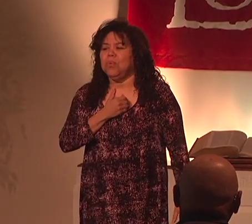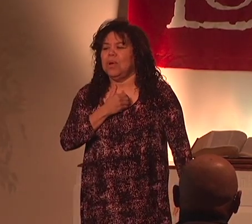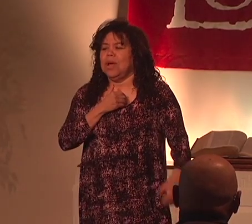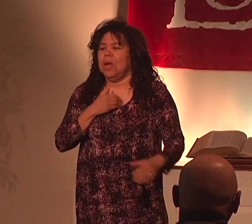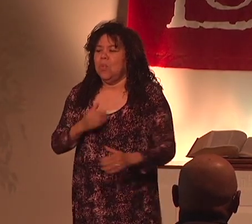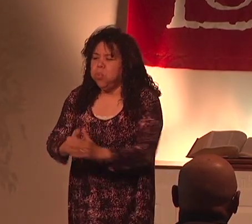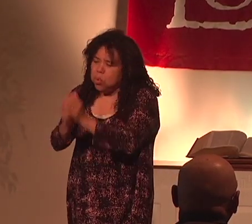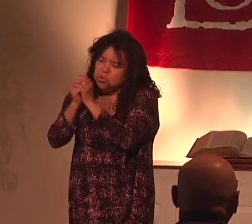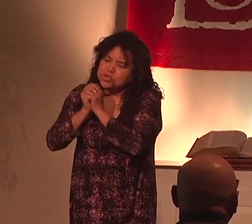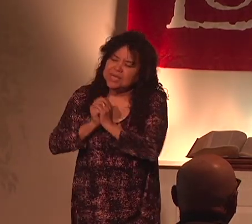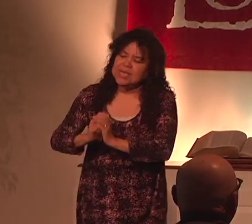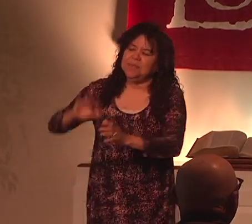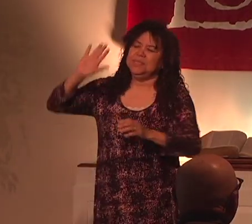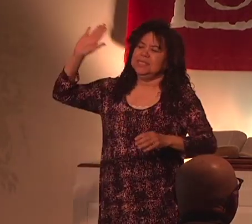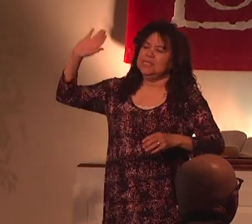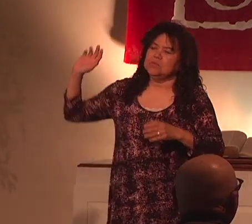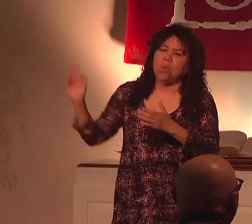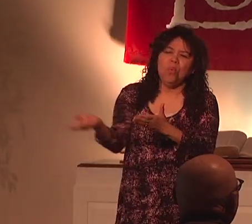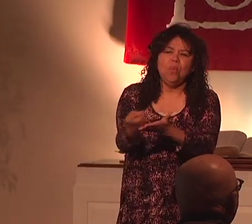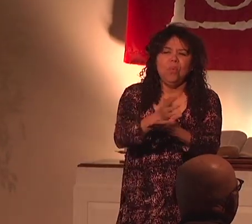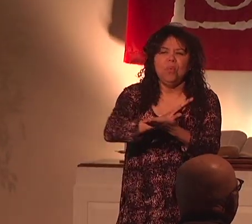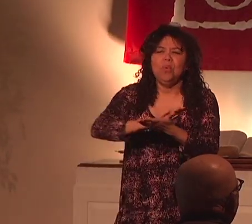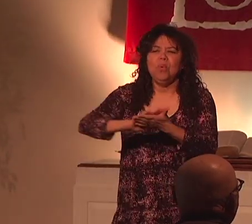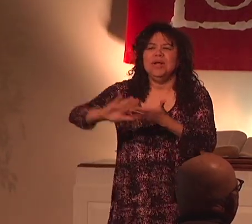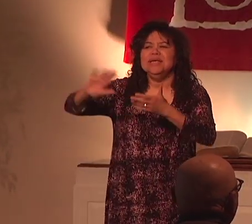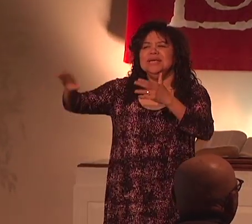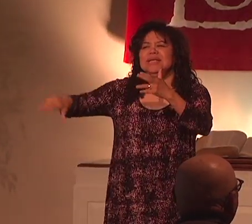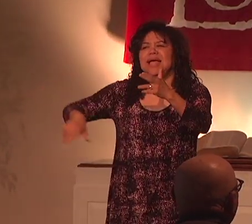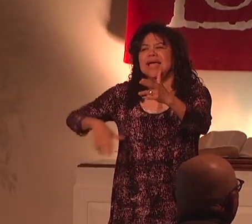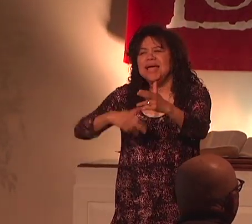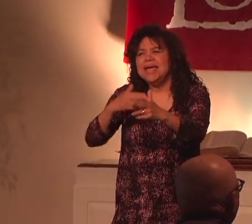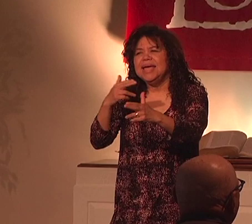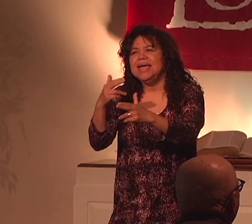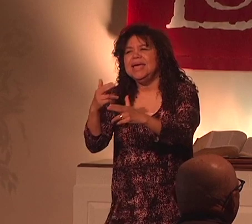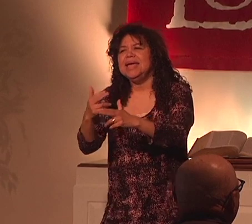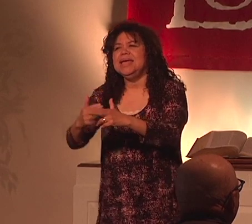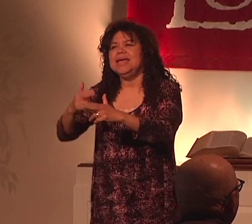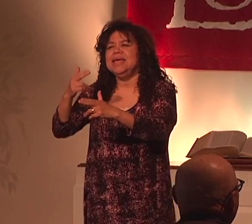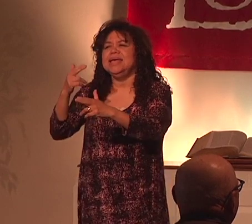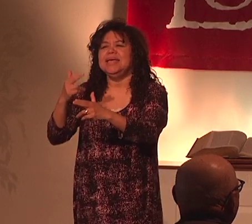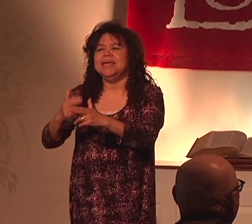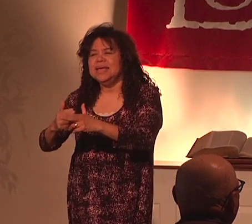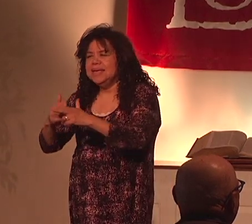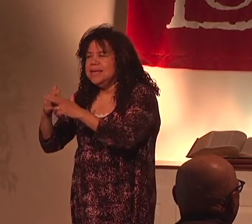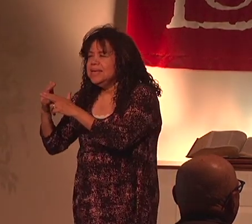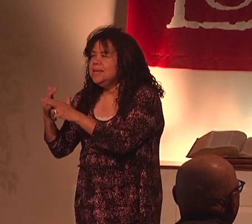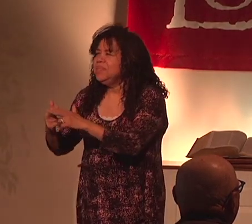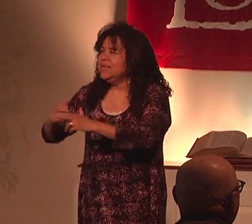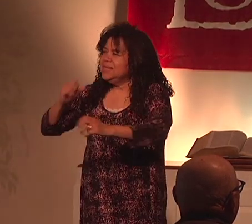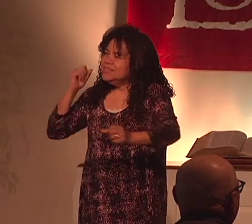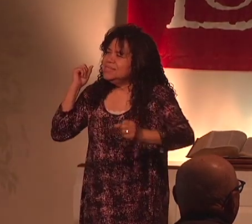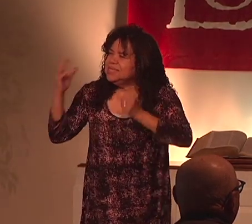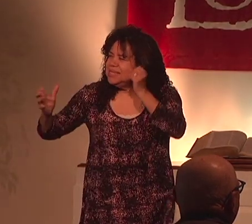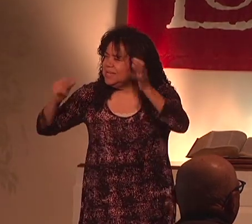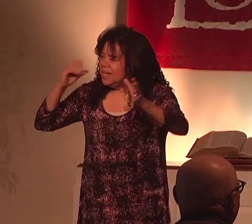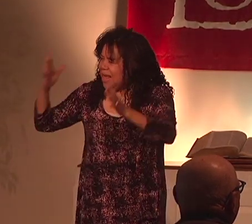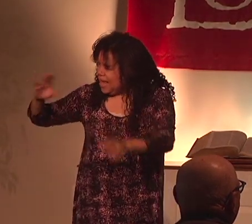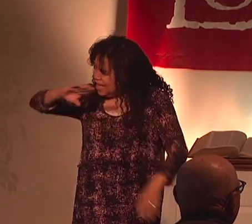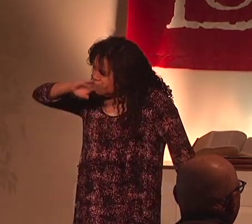worship his holy name. Sing like never